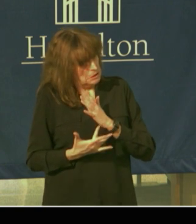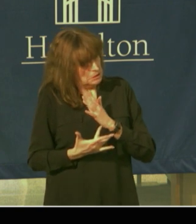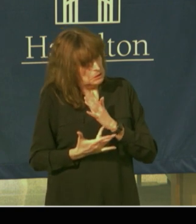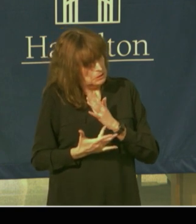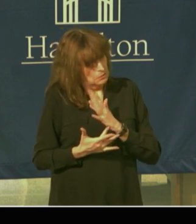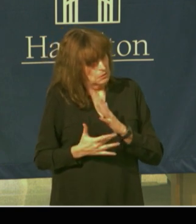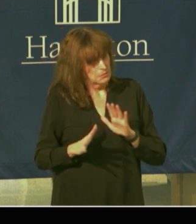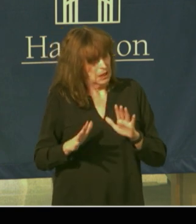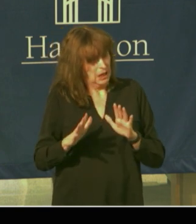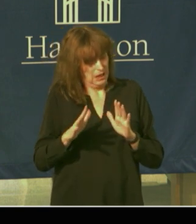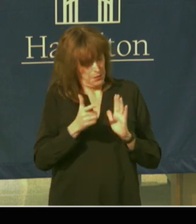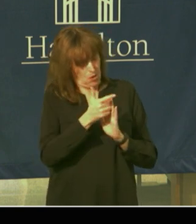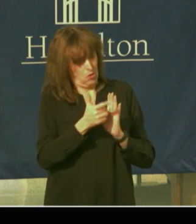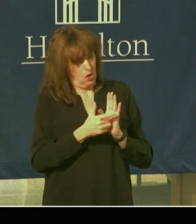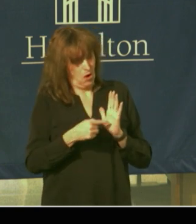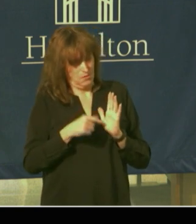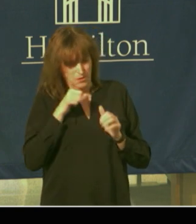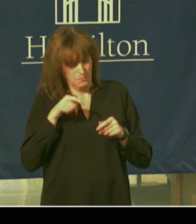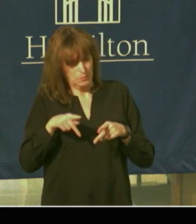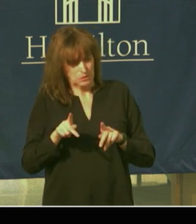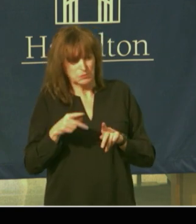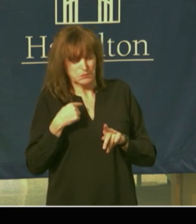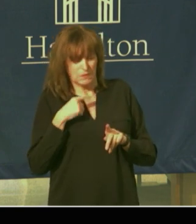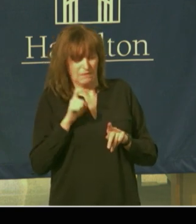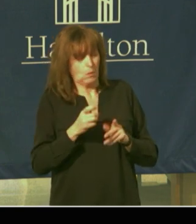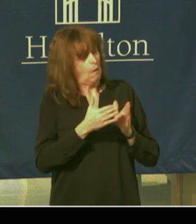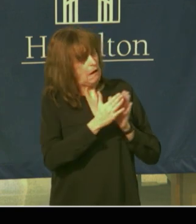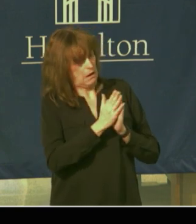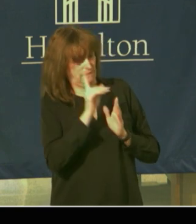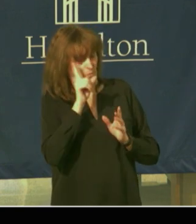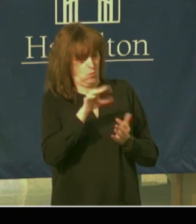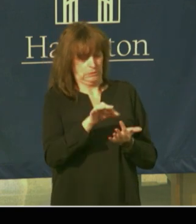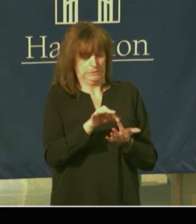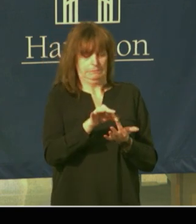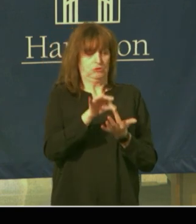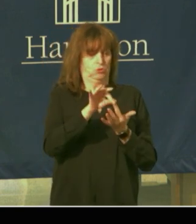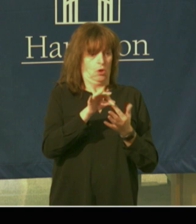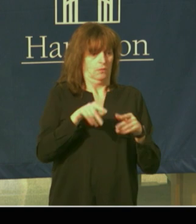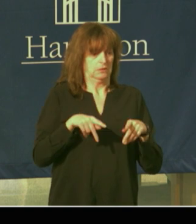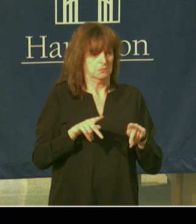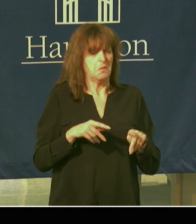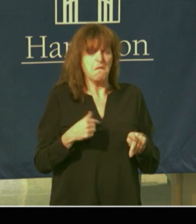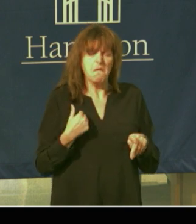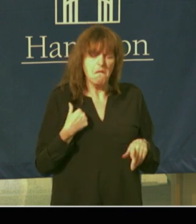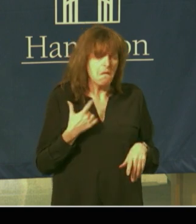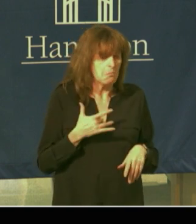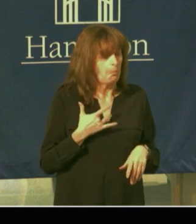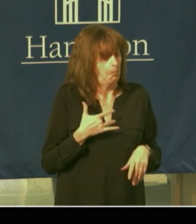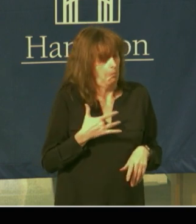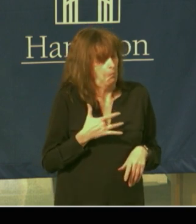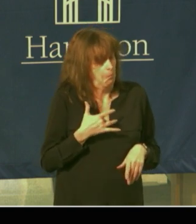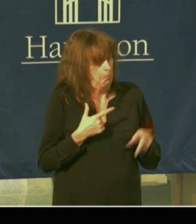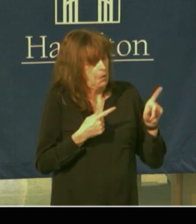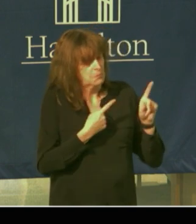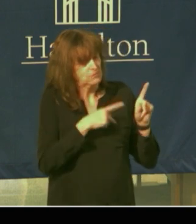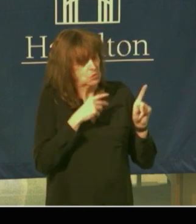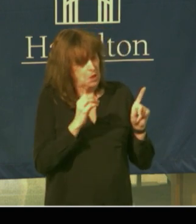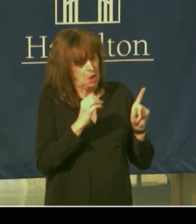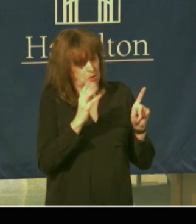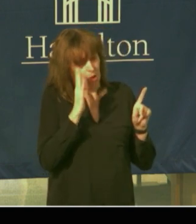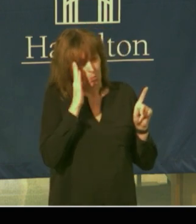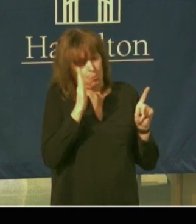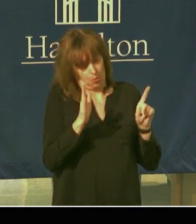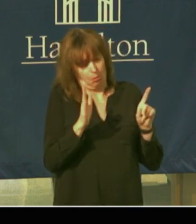our procedural bylaw? My sense of it is that the province is probably going to allow for that, and hopefully we'll enact that